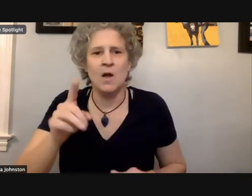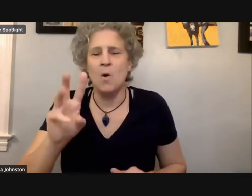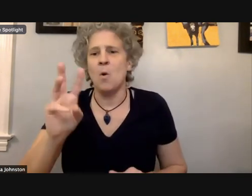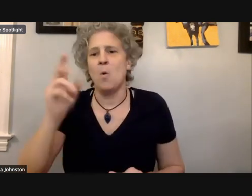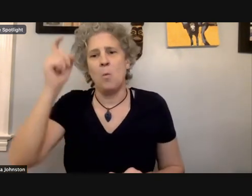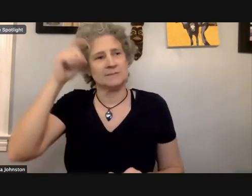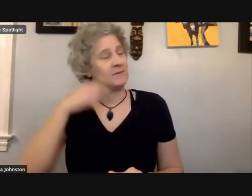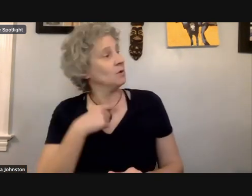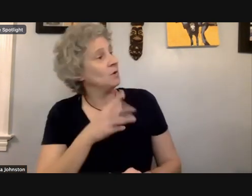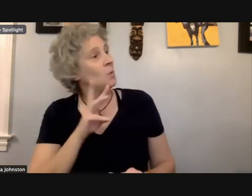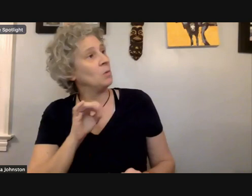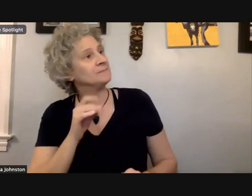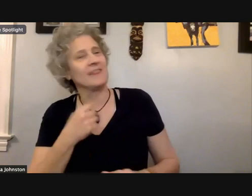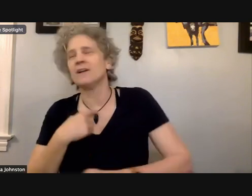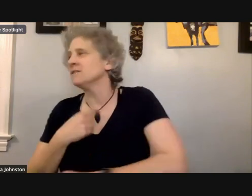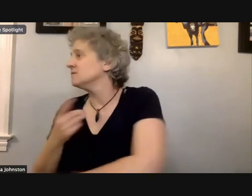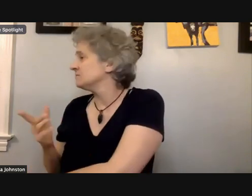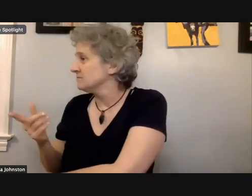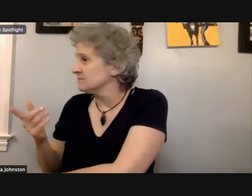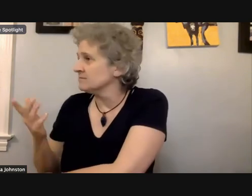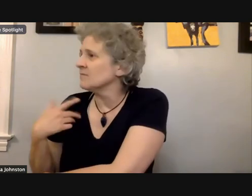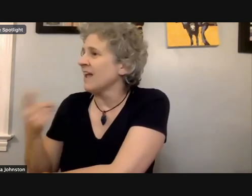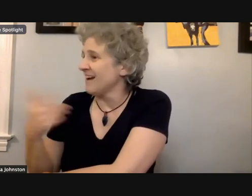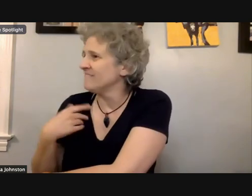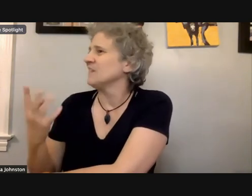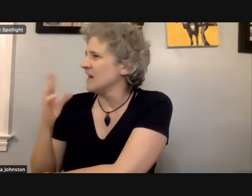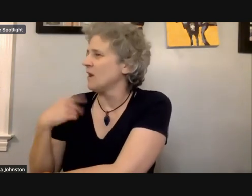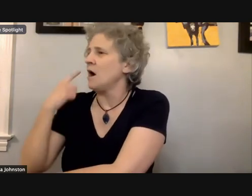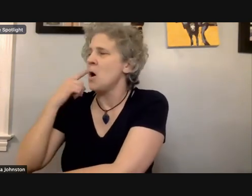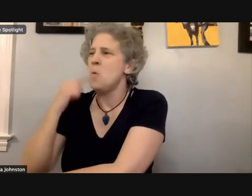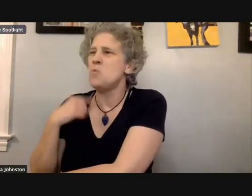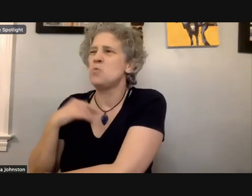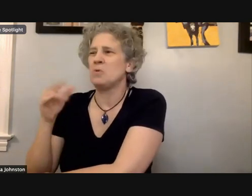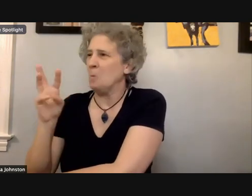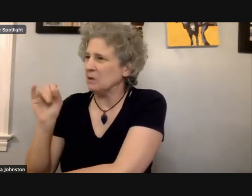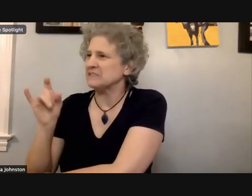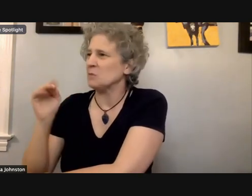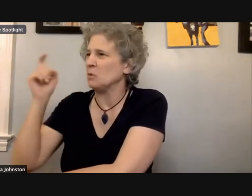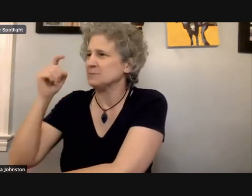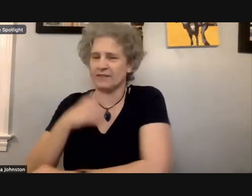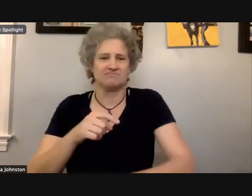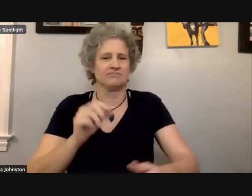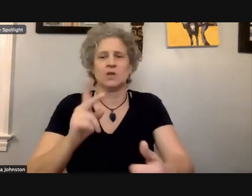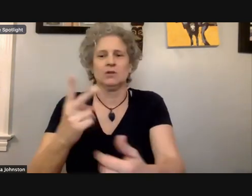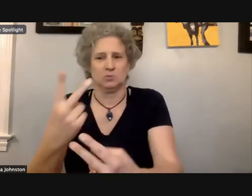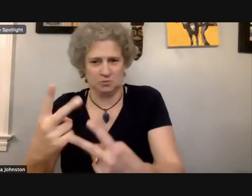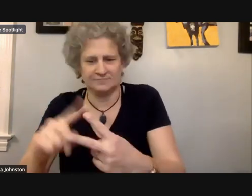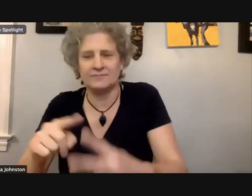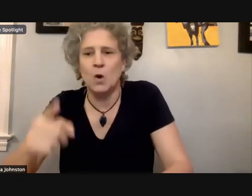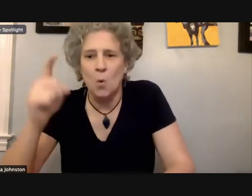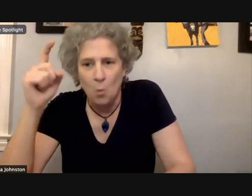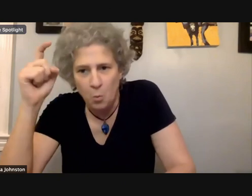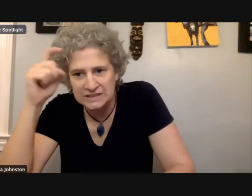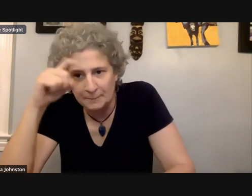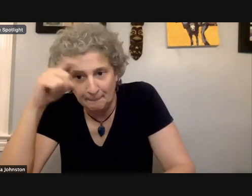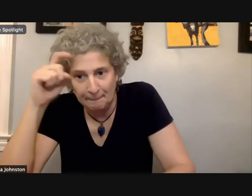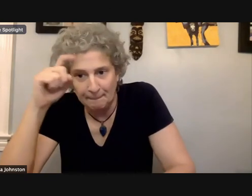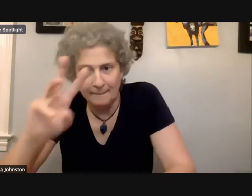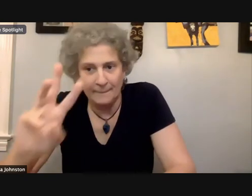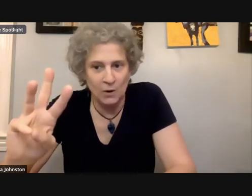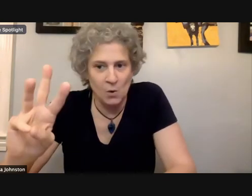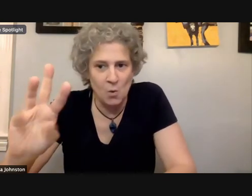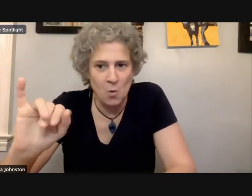All right, moving right along. Now I got to think about this in real time. Wisdom, teeth. Okay, yeah. So 2